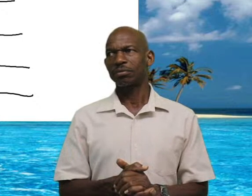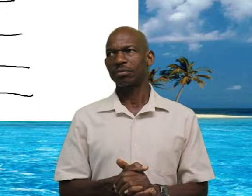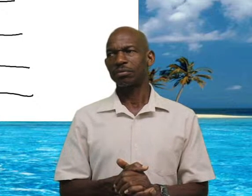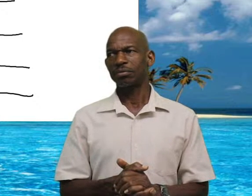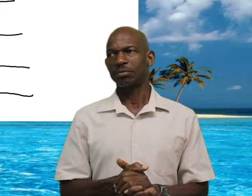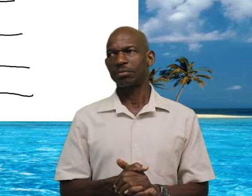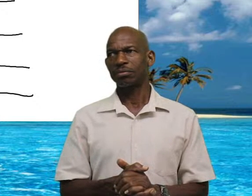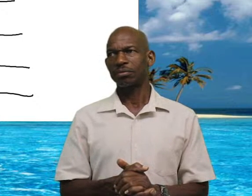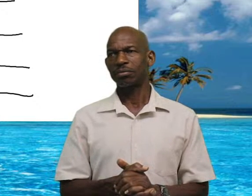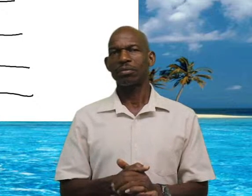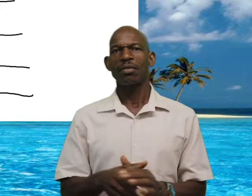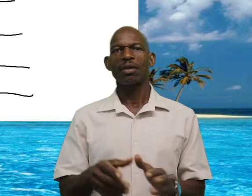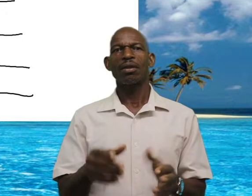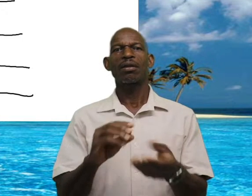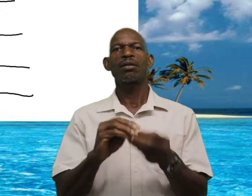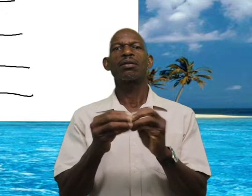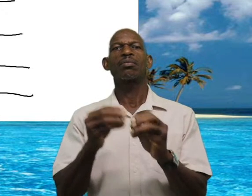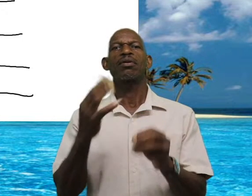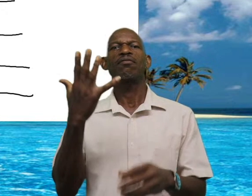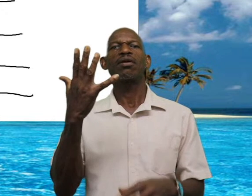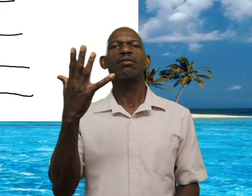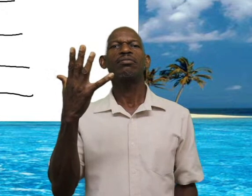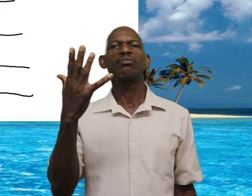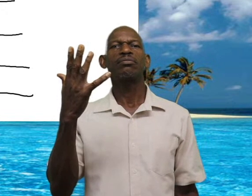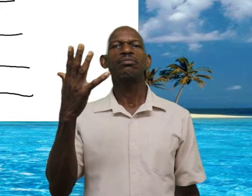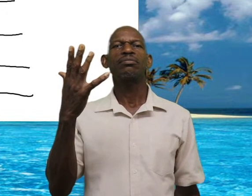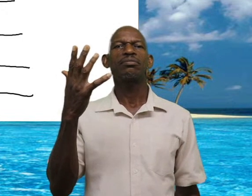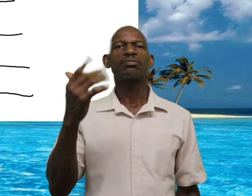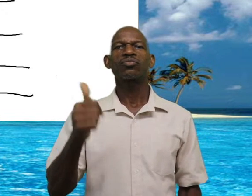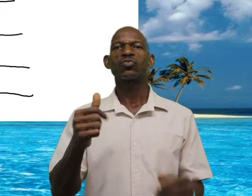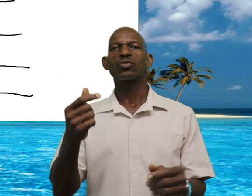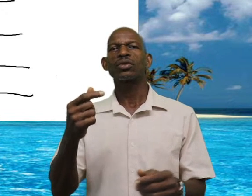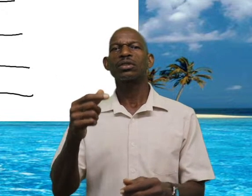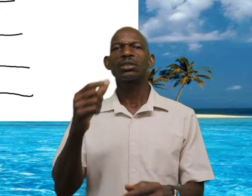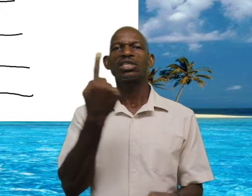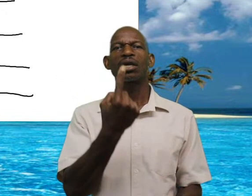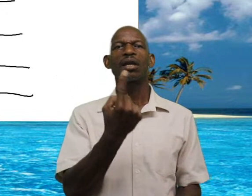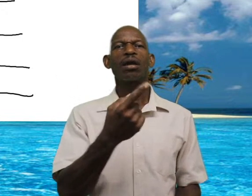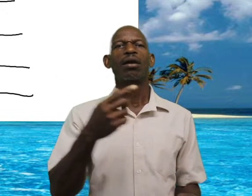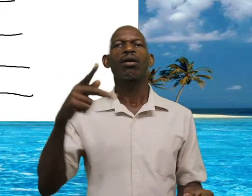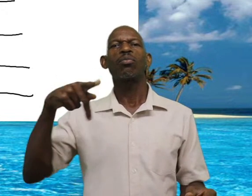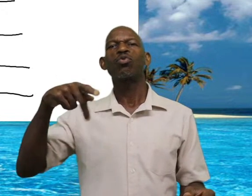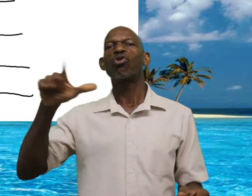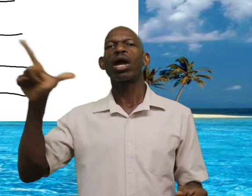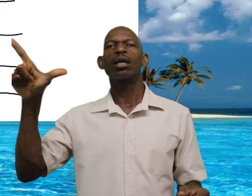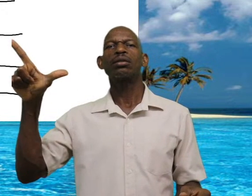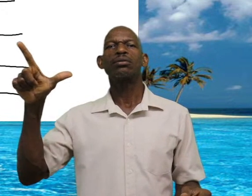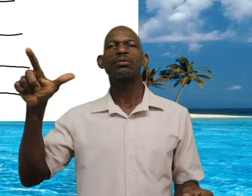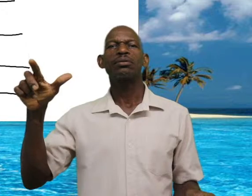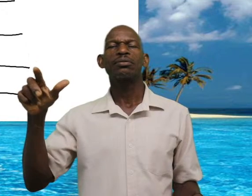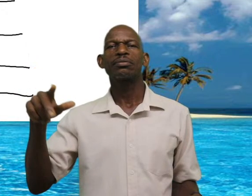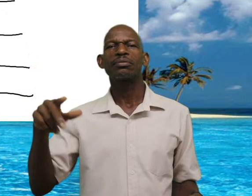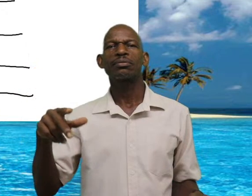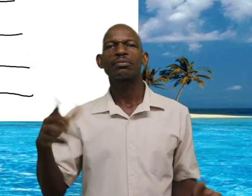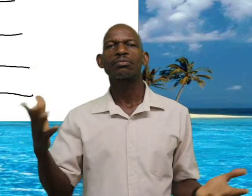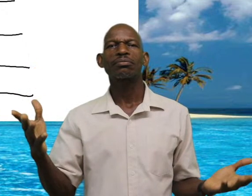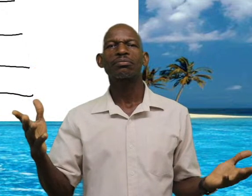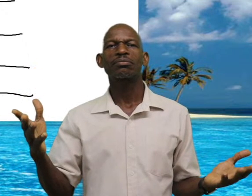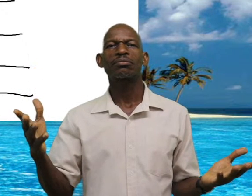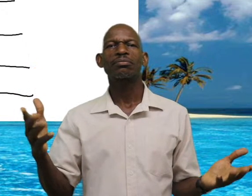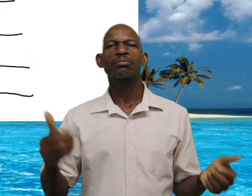5, what is the answer for number 5? Just tell me the answer. What is number 5? Is it singular or is it plural?